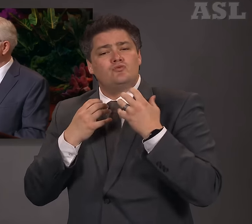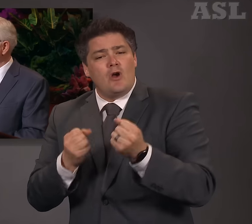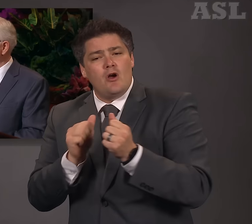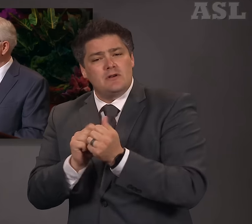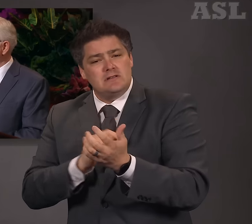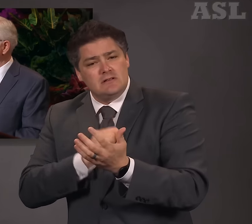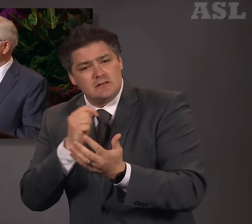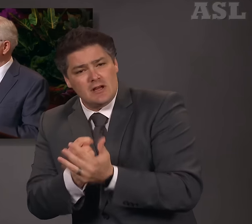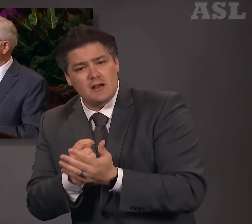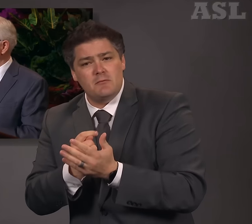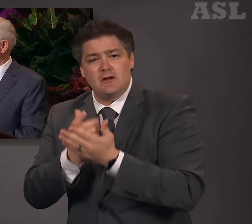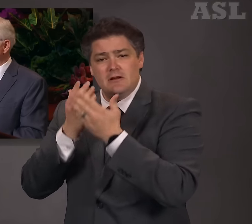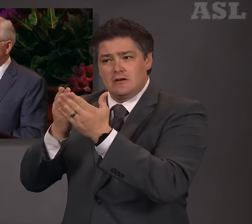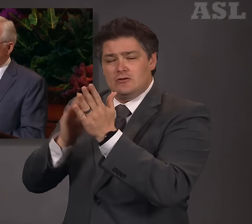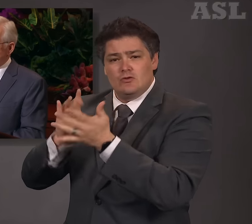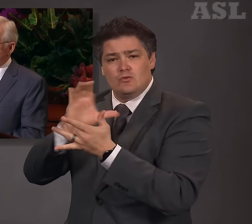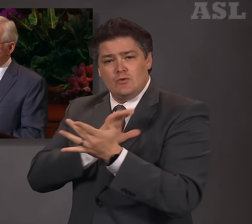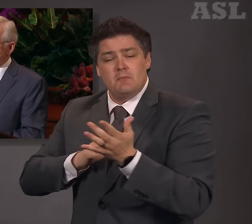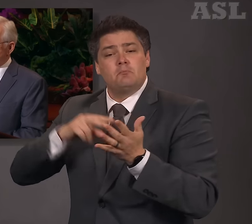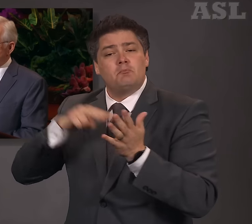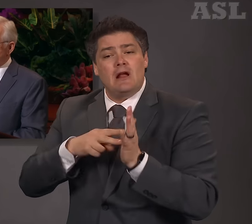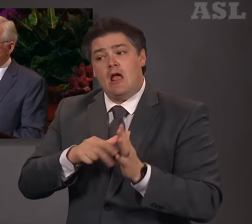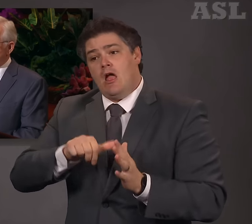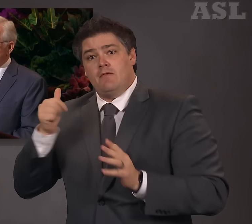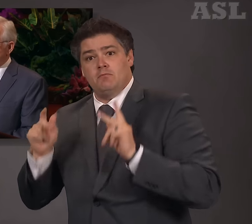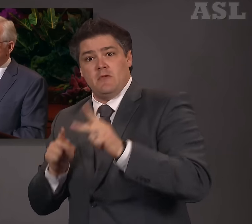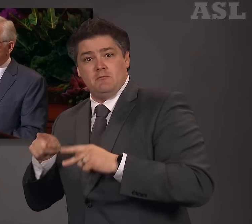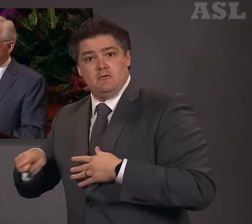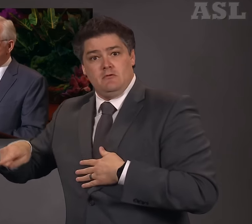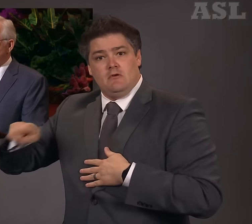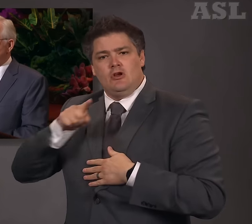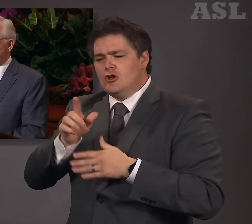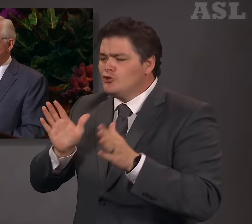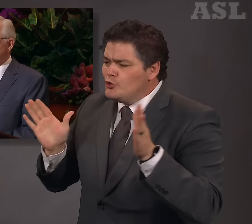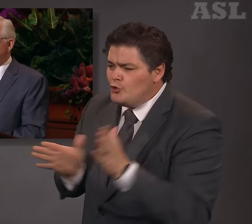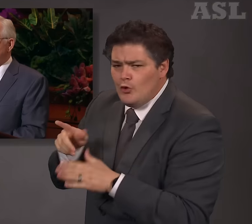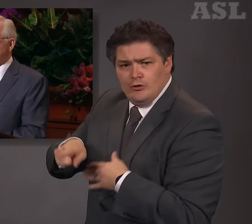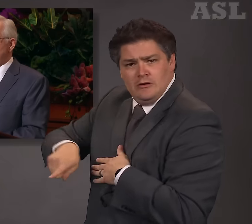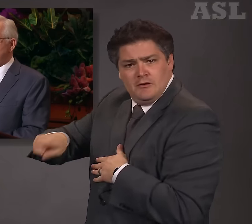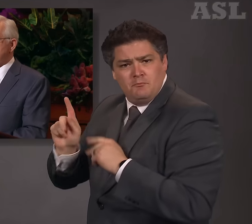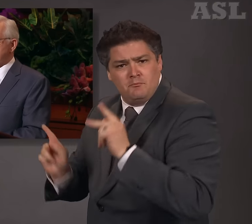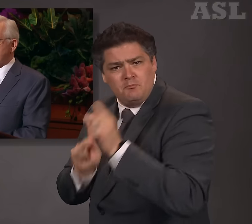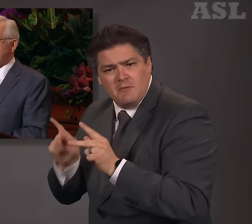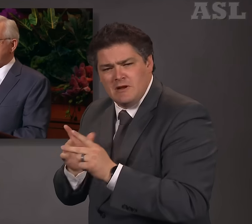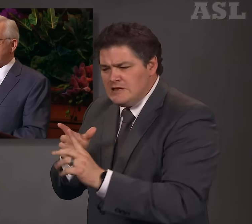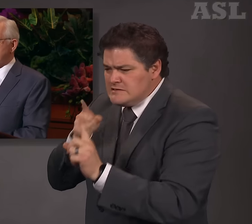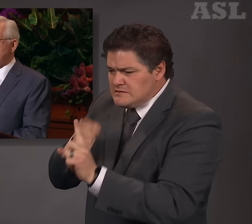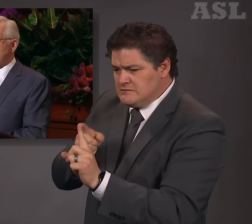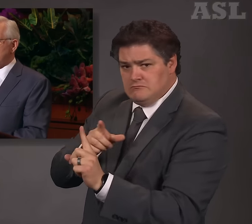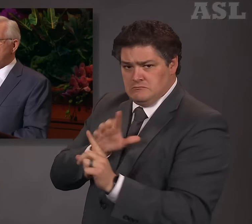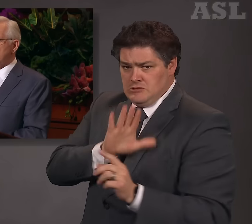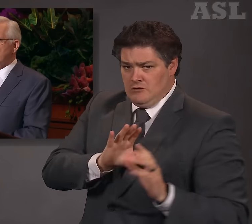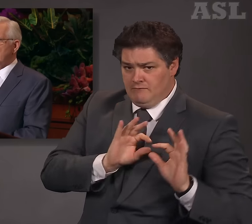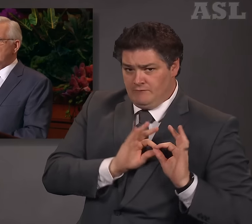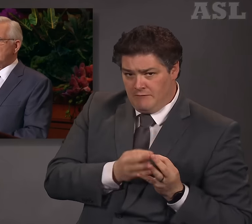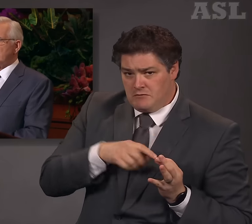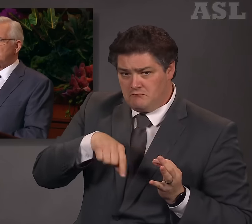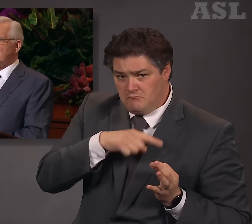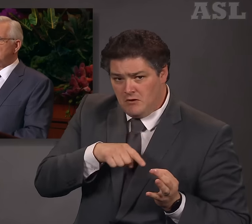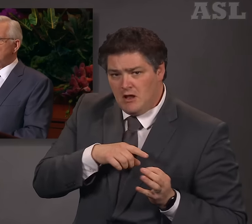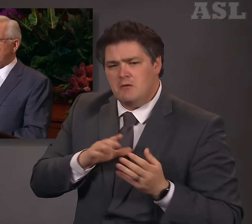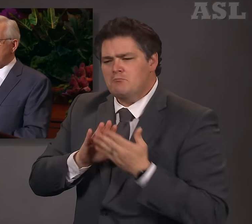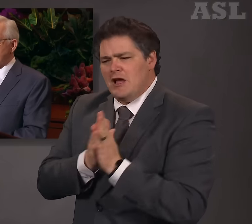valiant, especially those of our own families. Elder Neil A. Maxwell once addressed, quote,